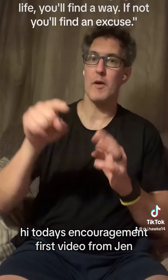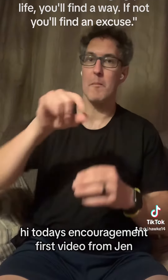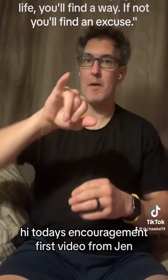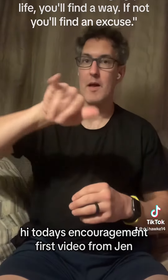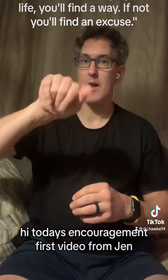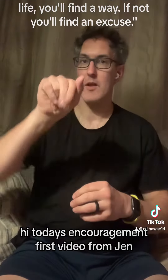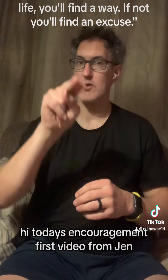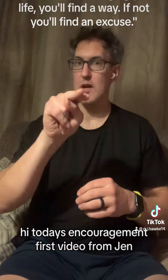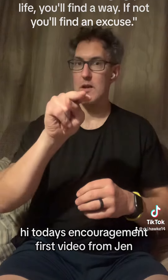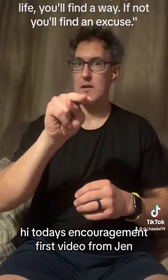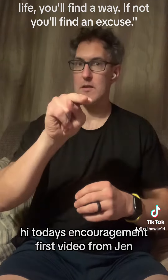from Jen